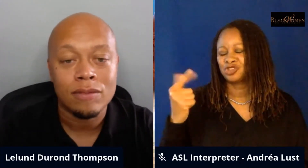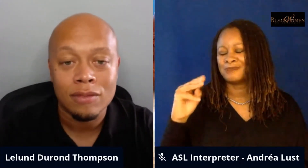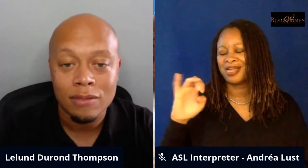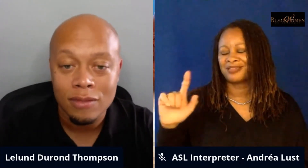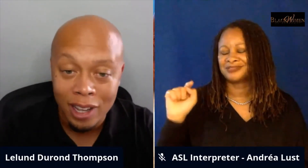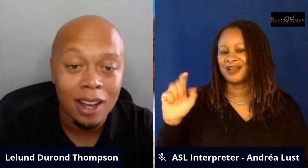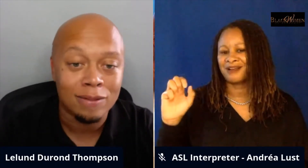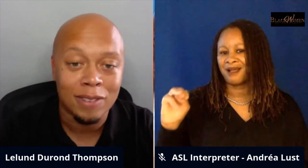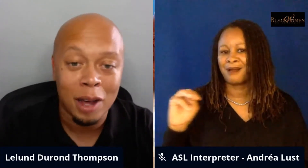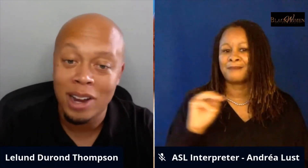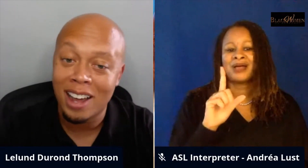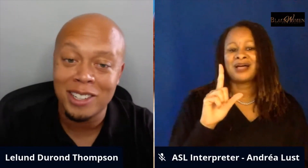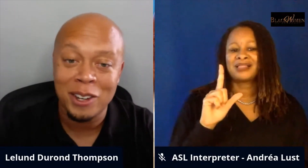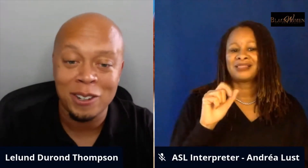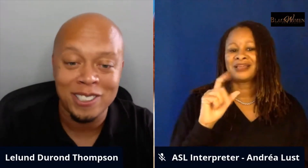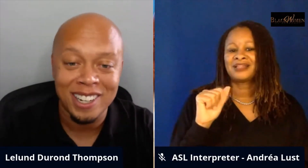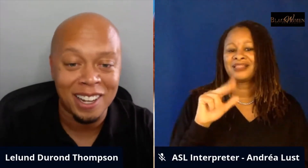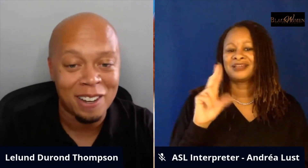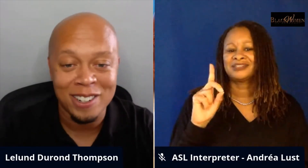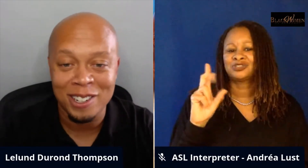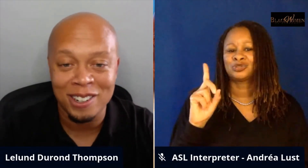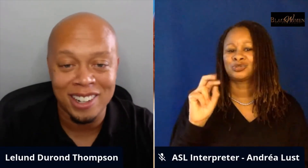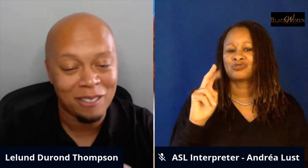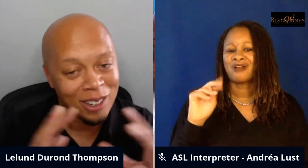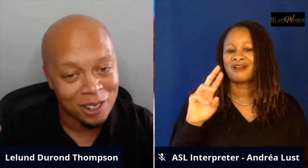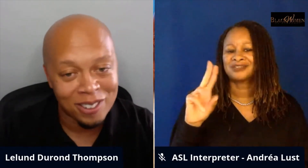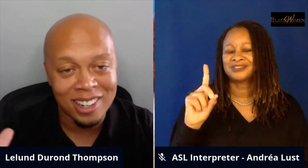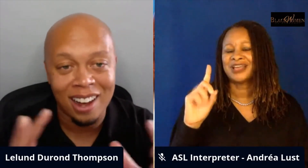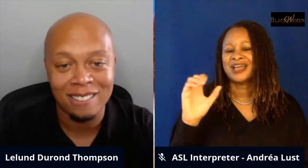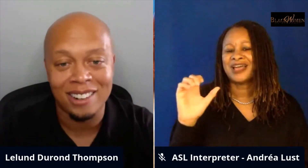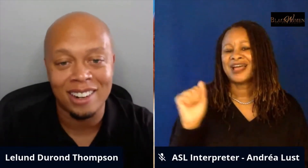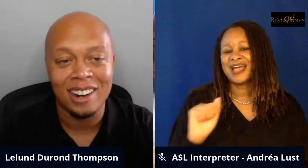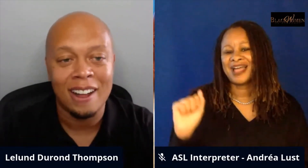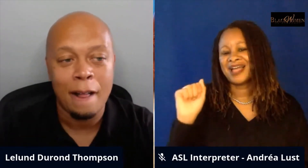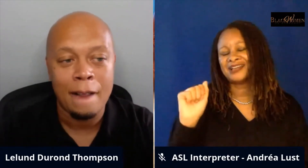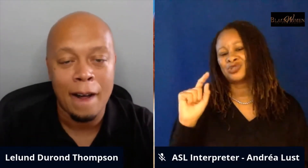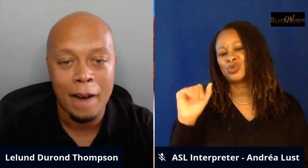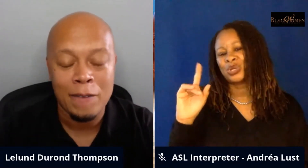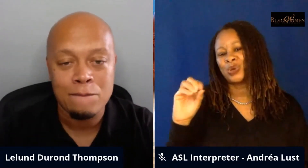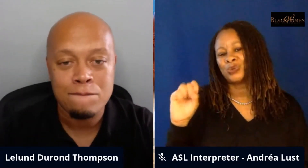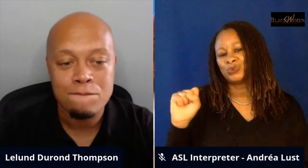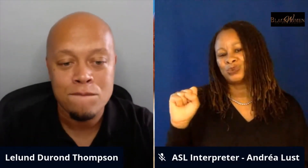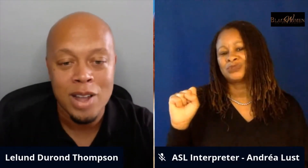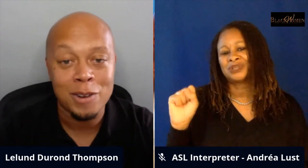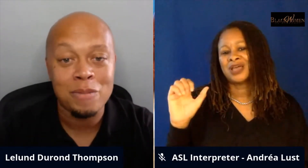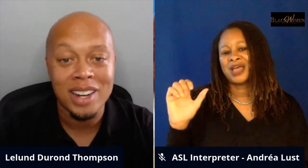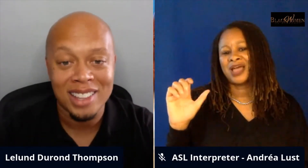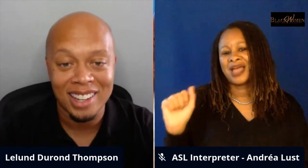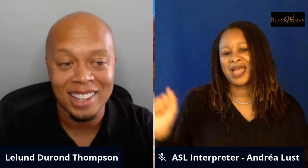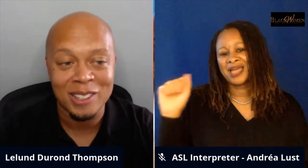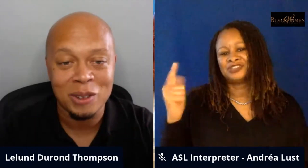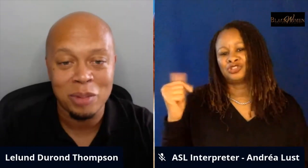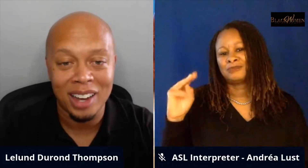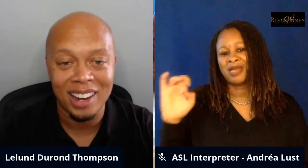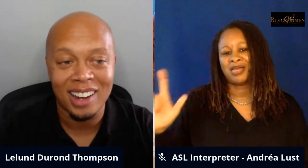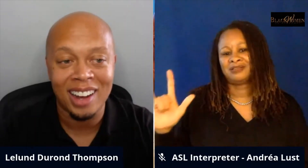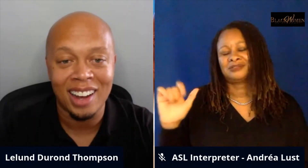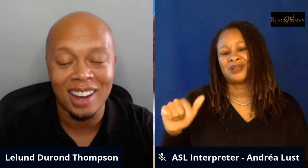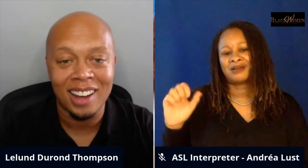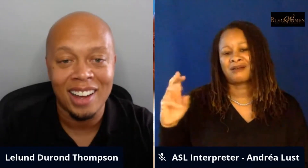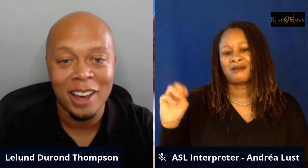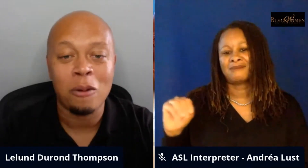lelanddurondstudios@gmail.com. Yeah, I'm an acting coach. I love to do it. I'm also a photographer. I do many things,